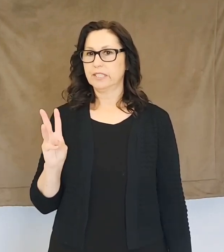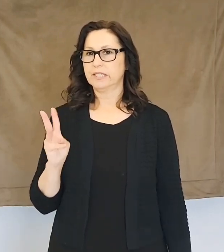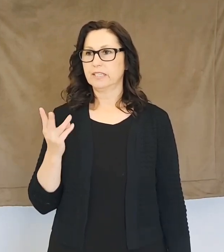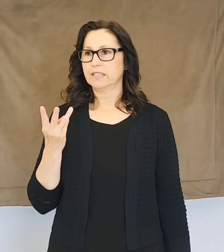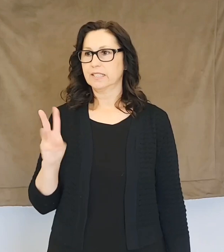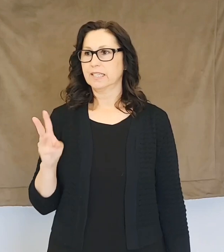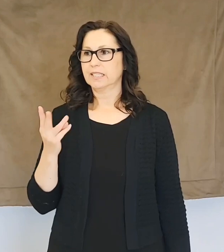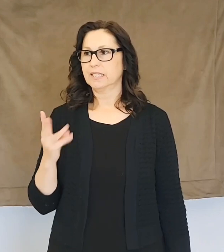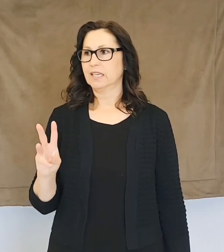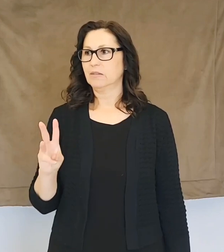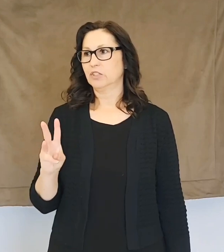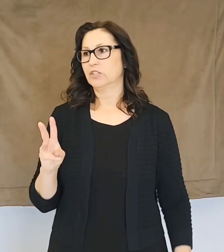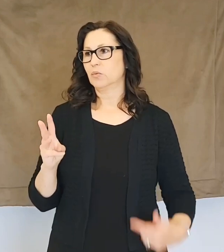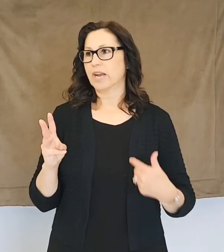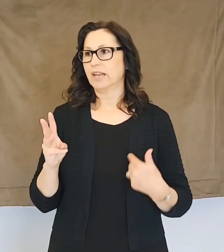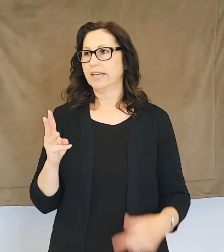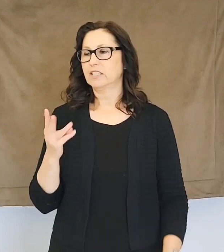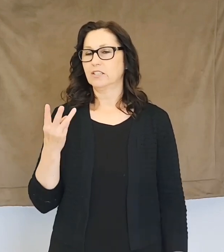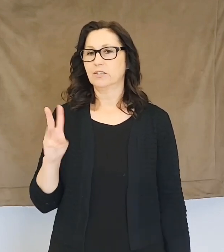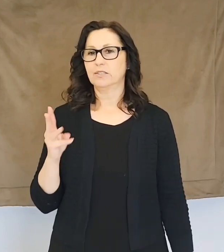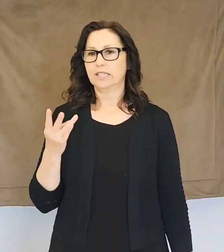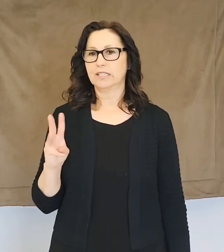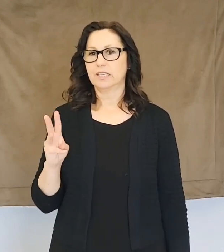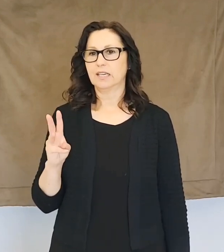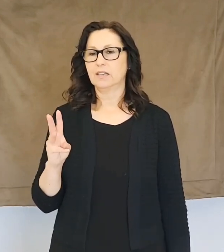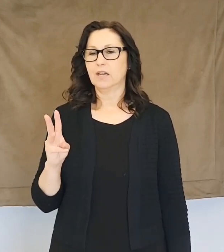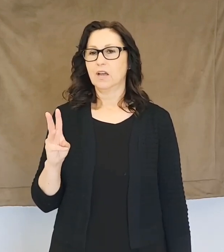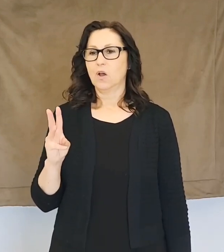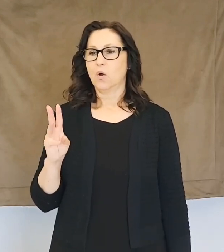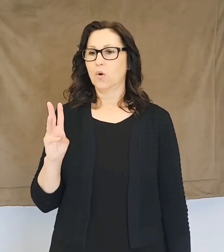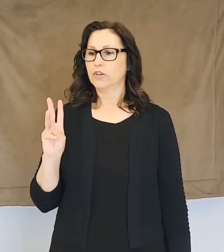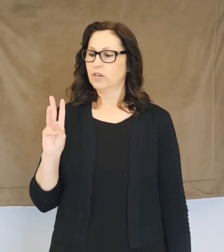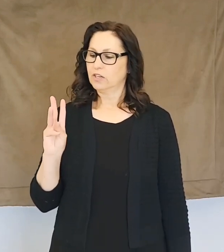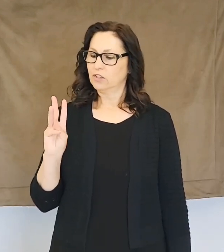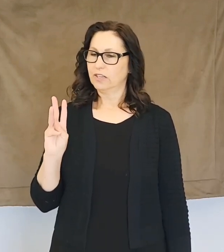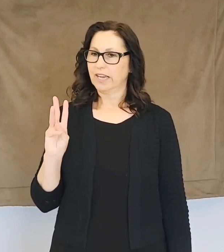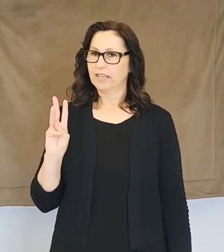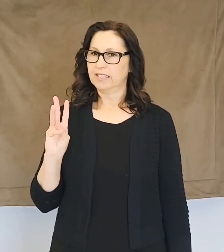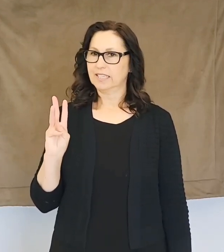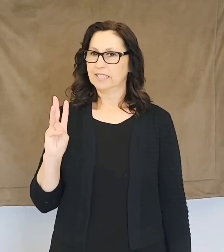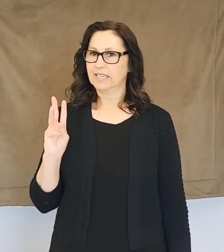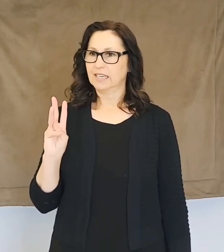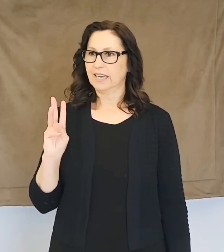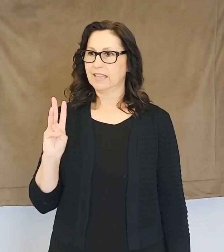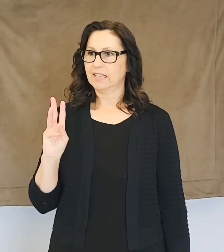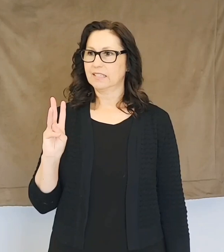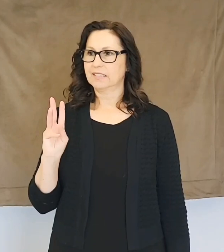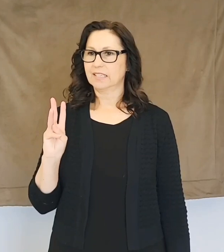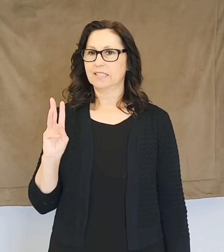wrist, 16, which is what I like to do, 16, or you can do like 16 like this,